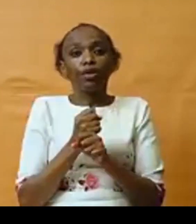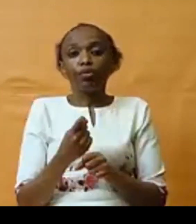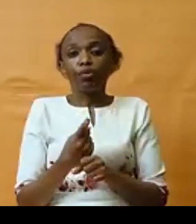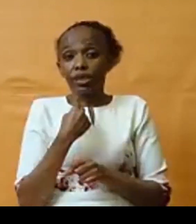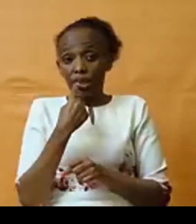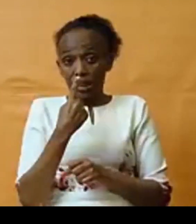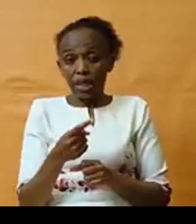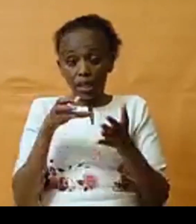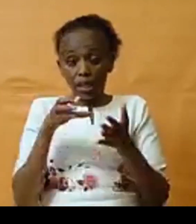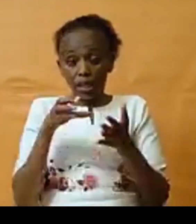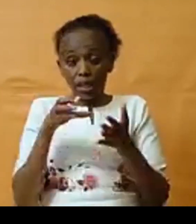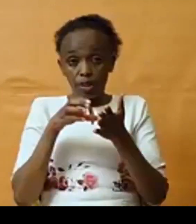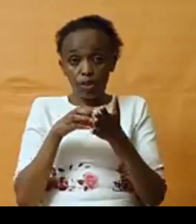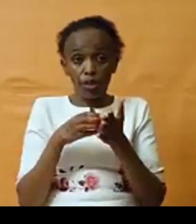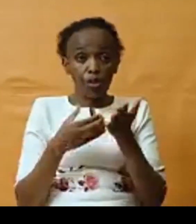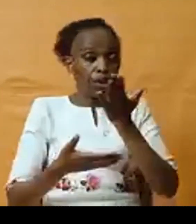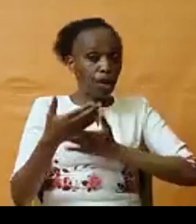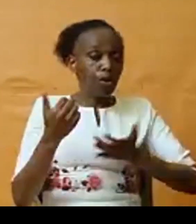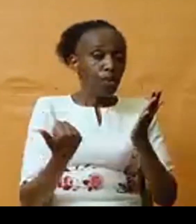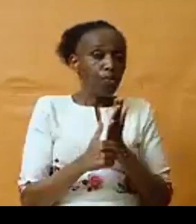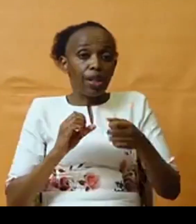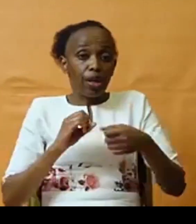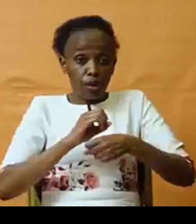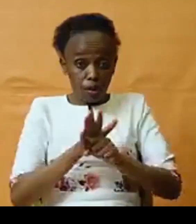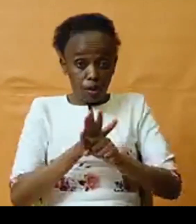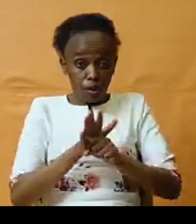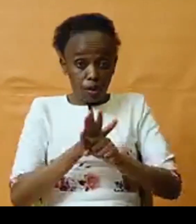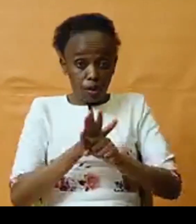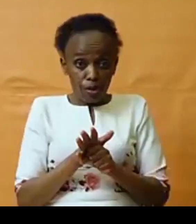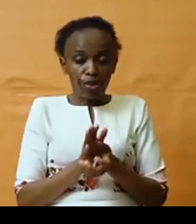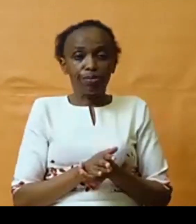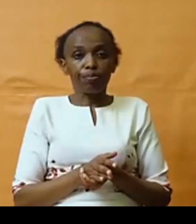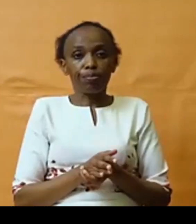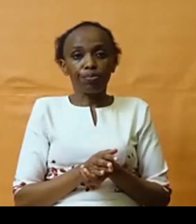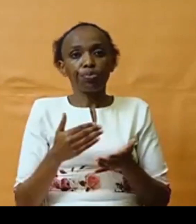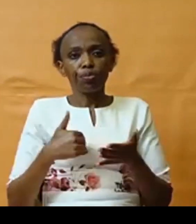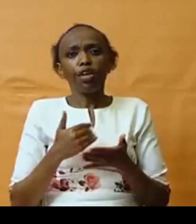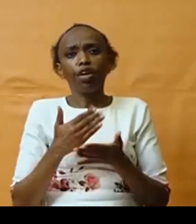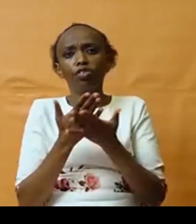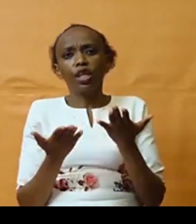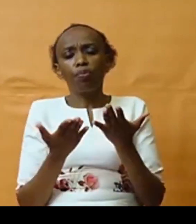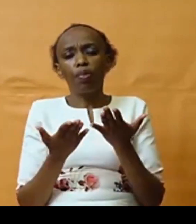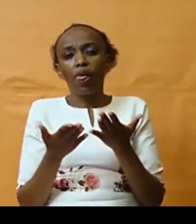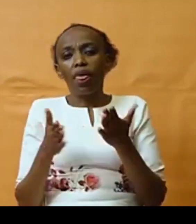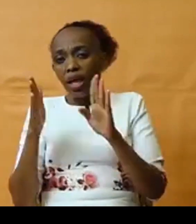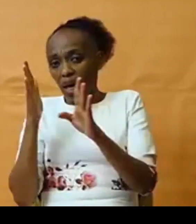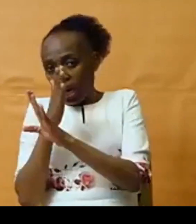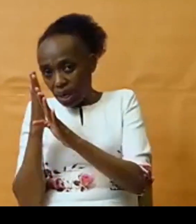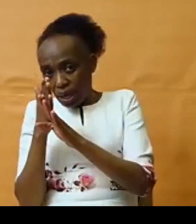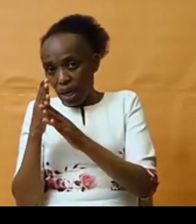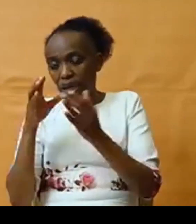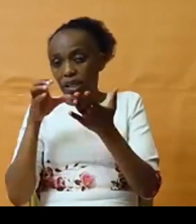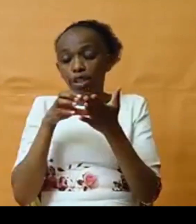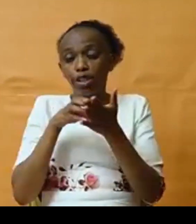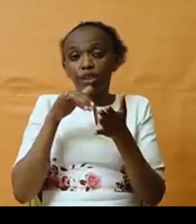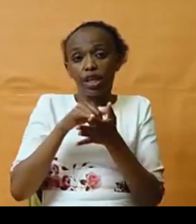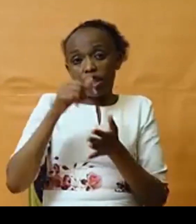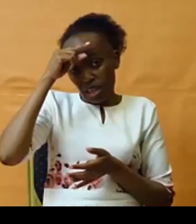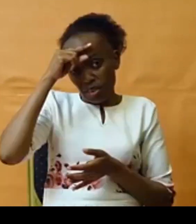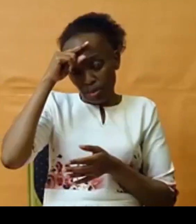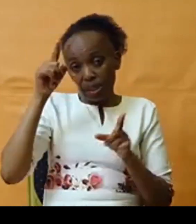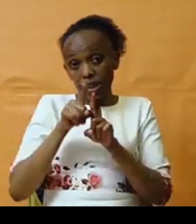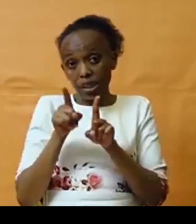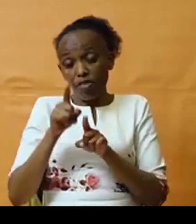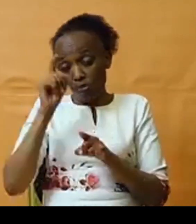on the economic crisis caused by the pandemic. There are some underlying structural issues that governments must deal